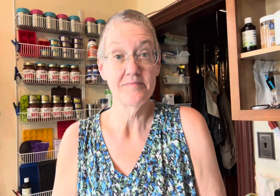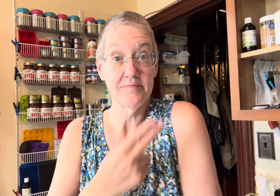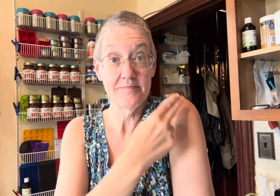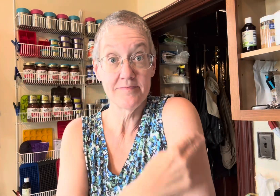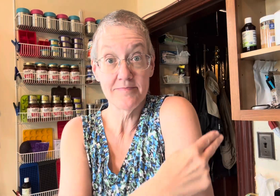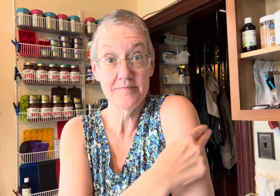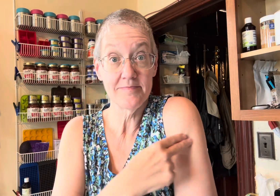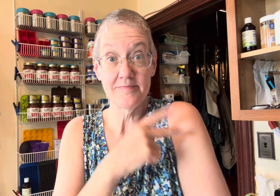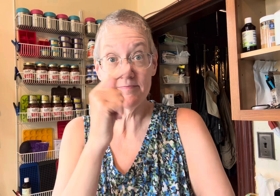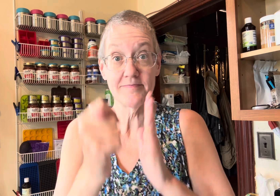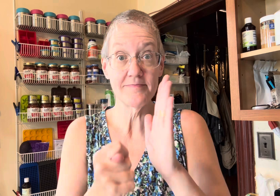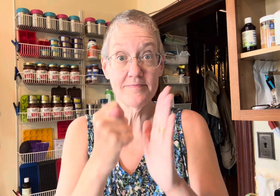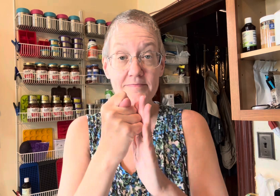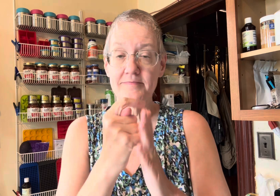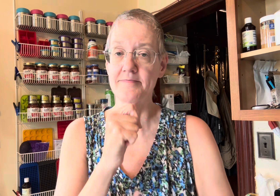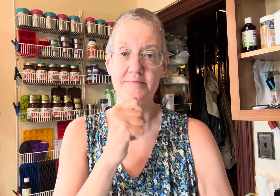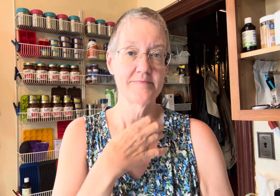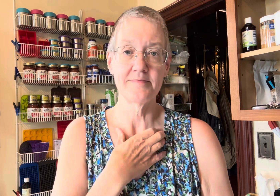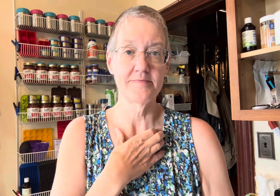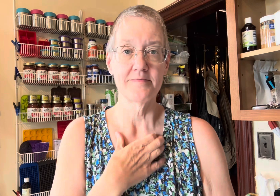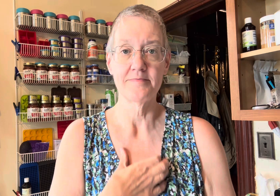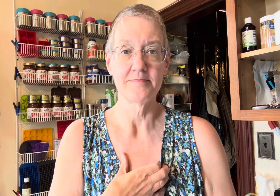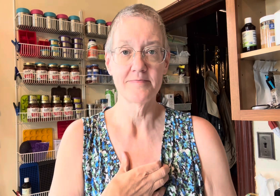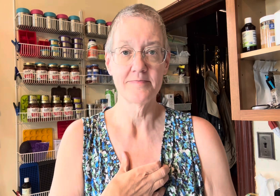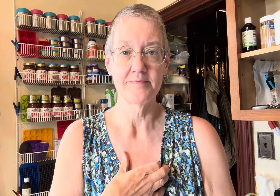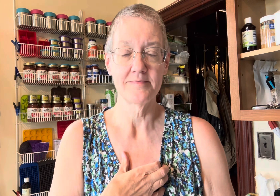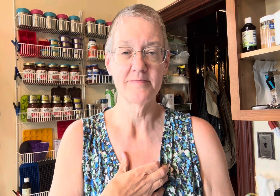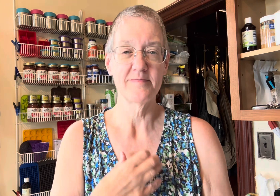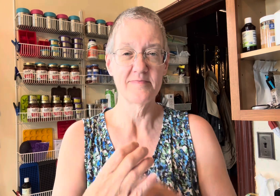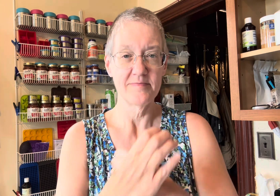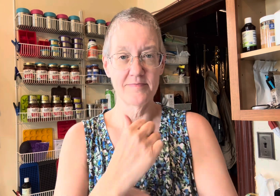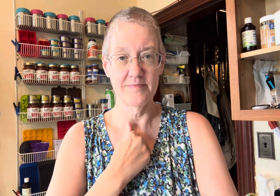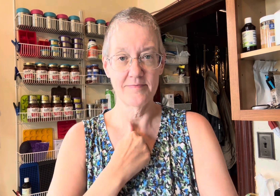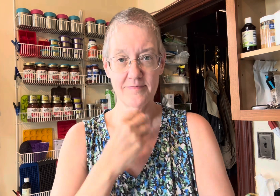When Dale was in the hospital, I really wasn't hungry. I had to force myself to eat.